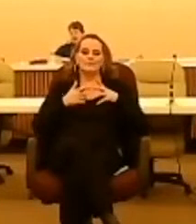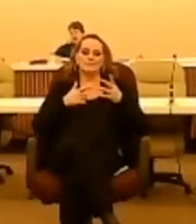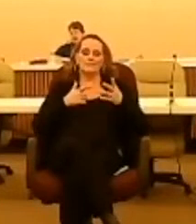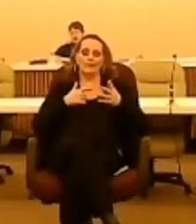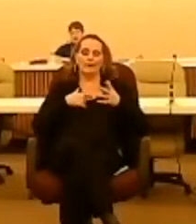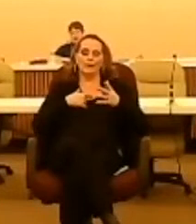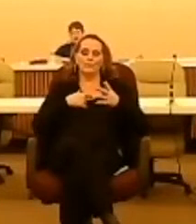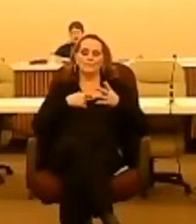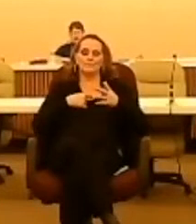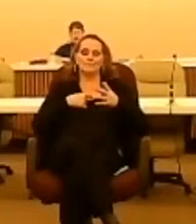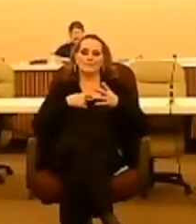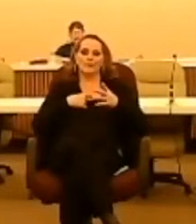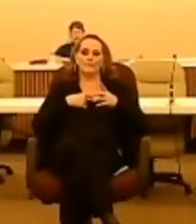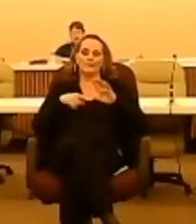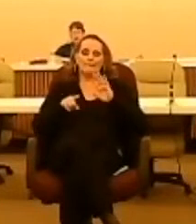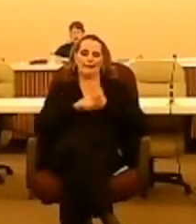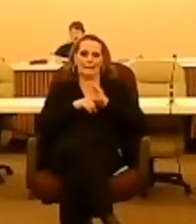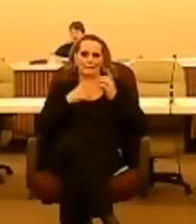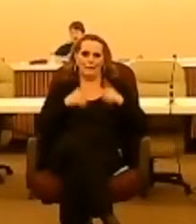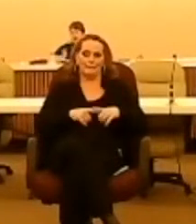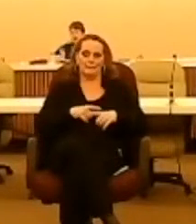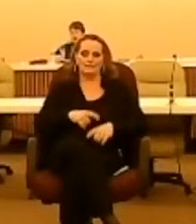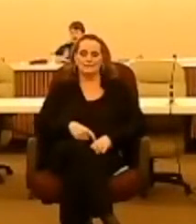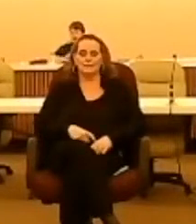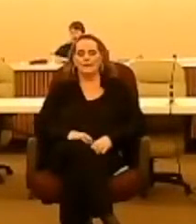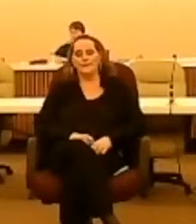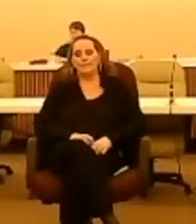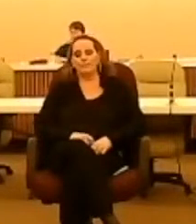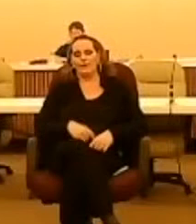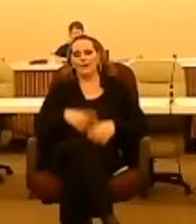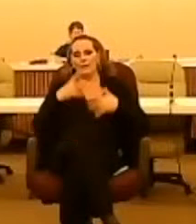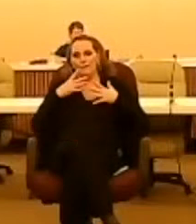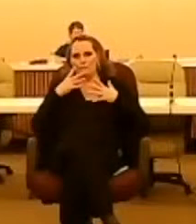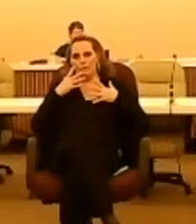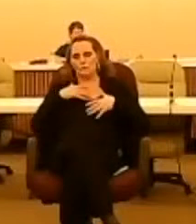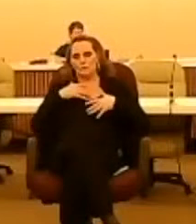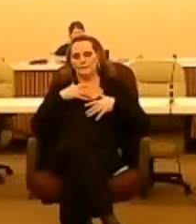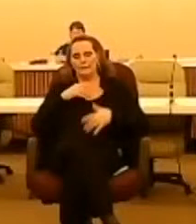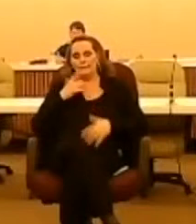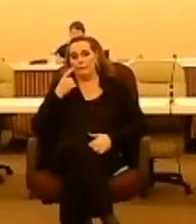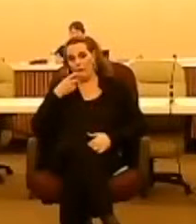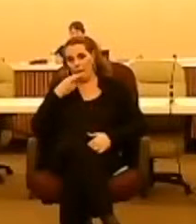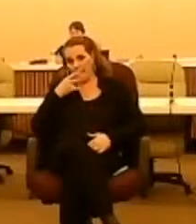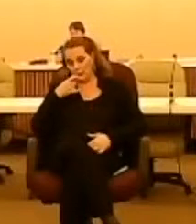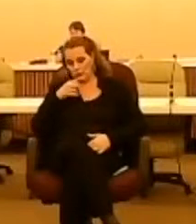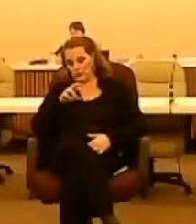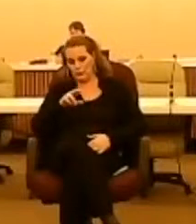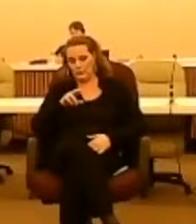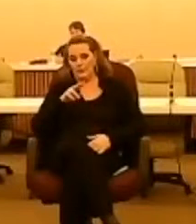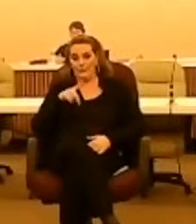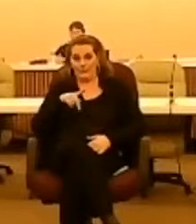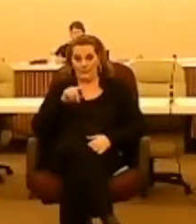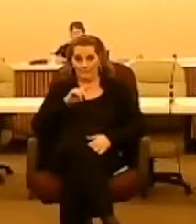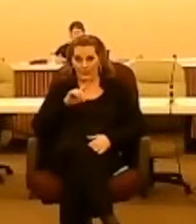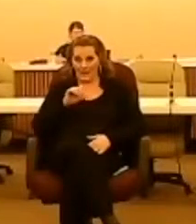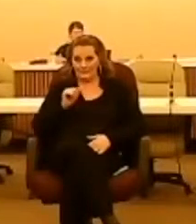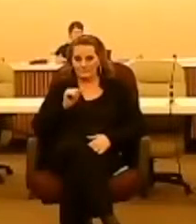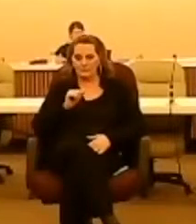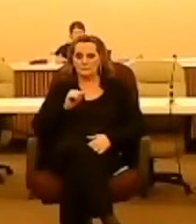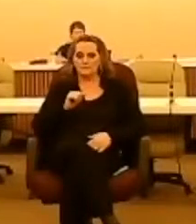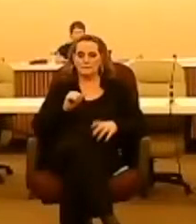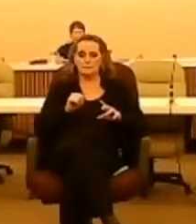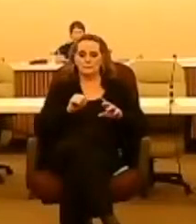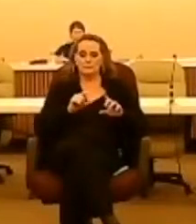because unfortunately the governor, in my opinion, treated them unfairly. The stores that were in plazas were allowed to